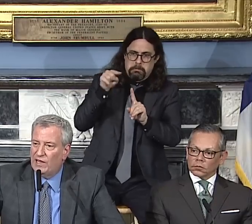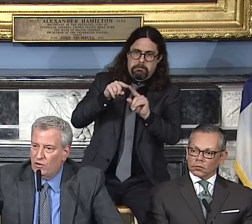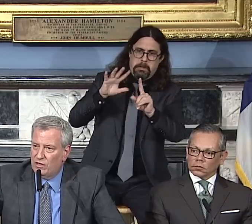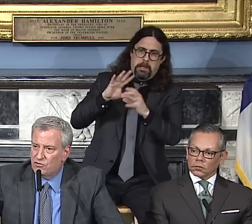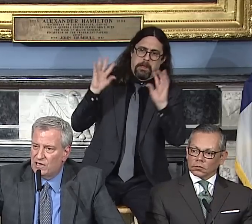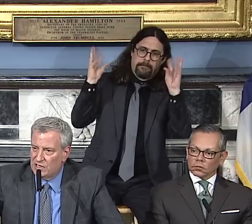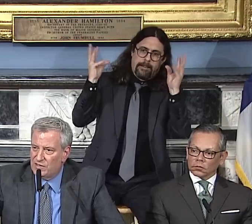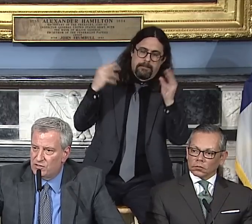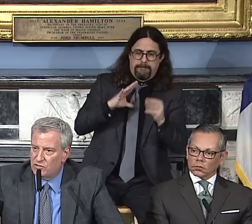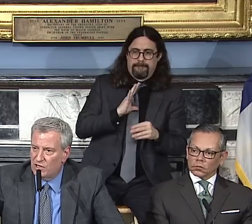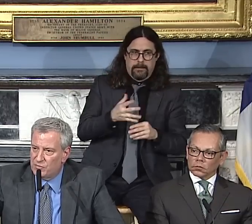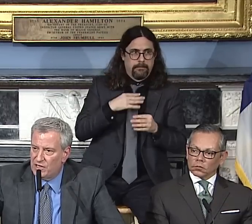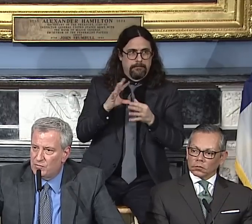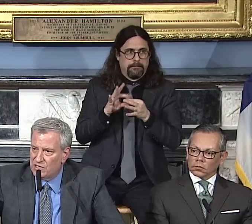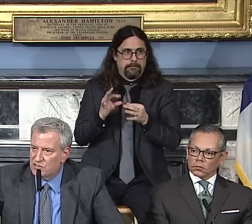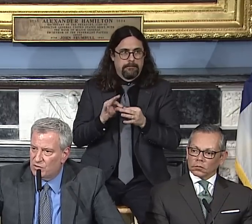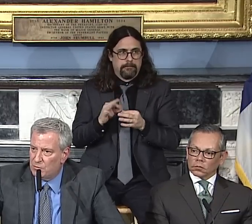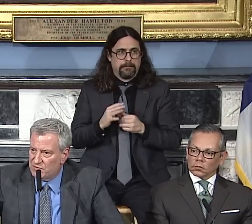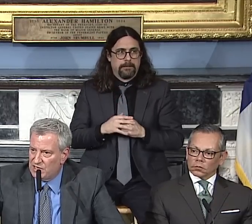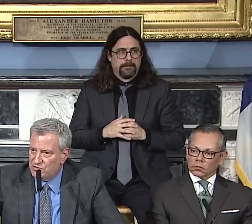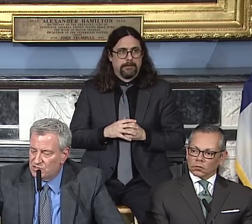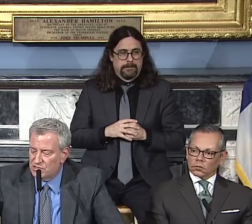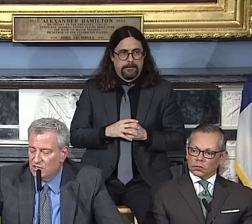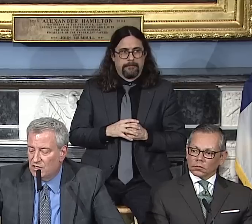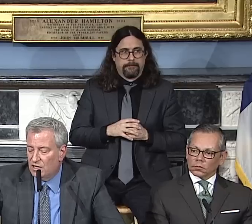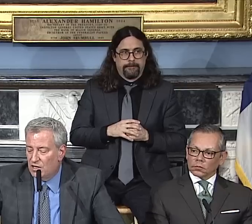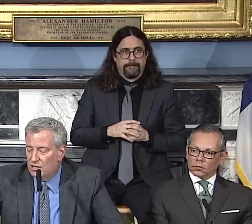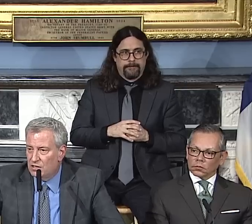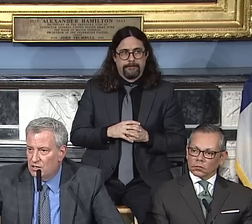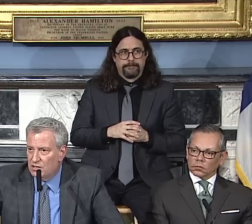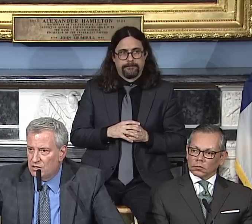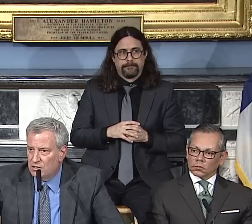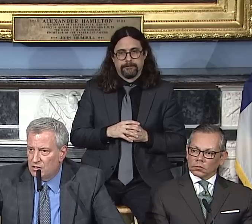would pull out and try and give an individual update because of the ramifications.